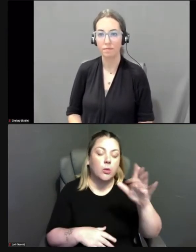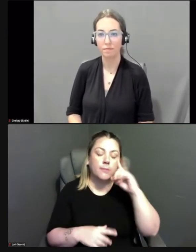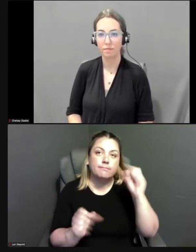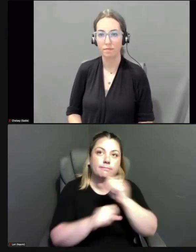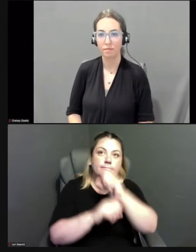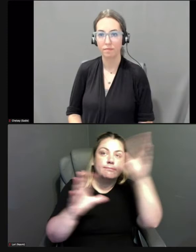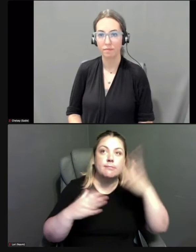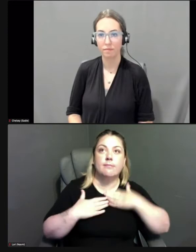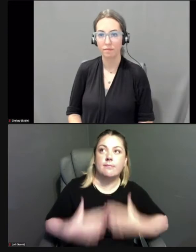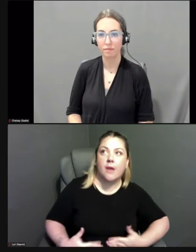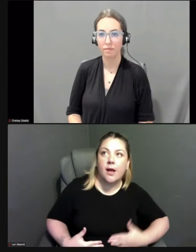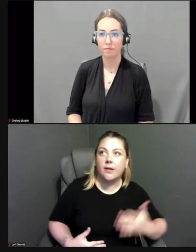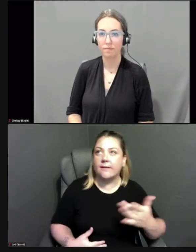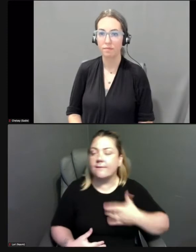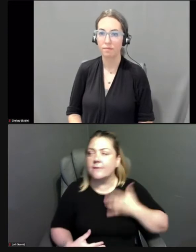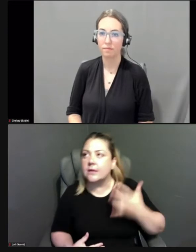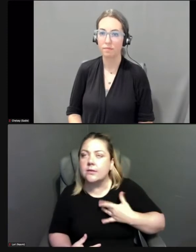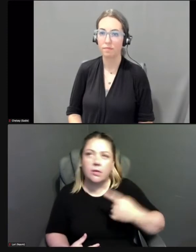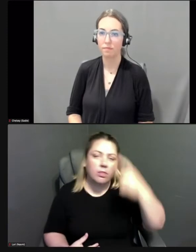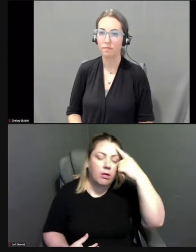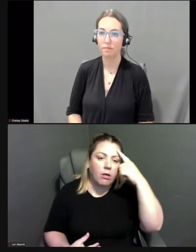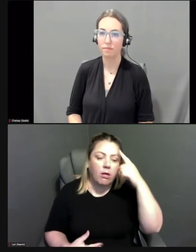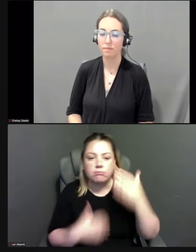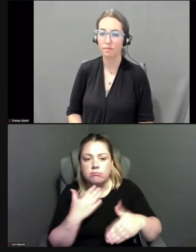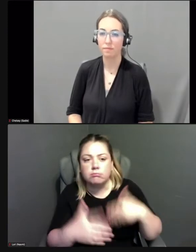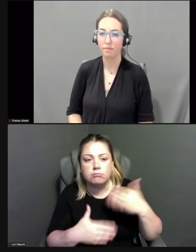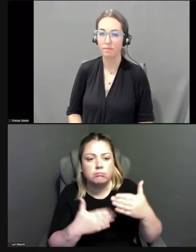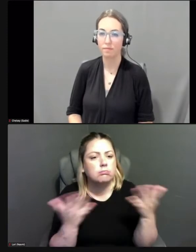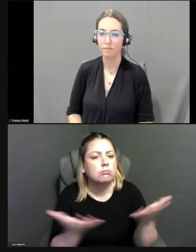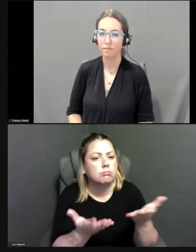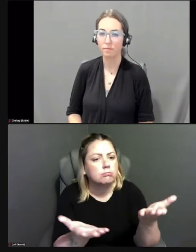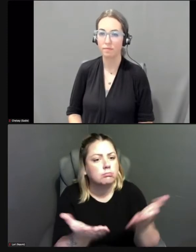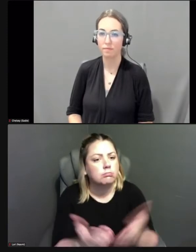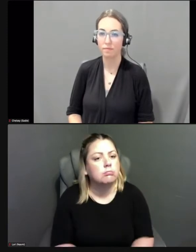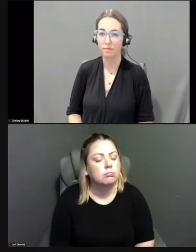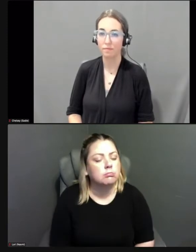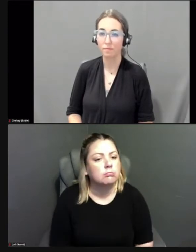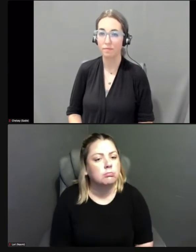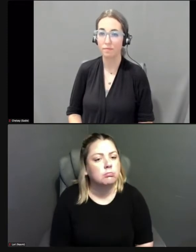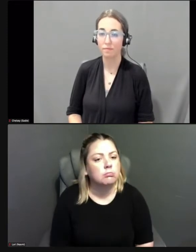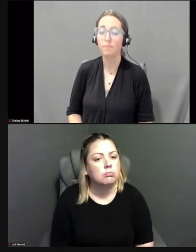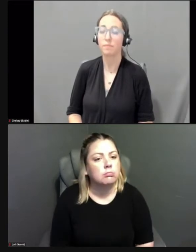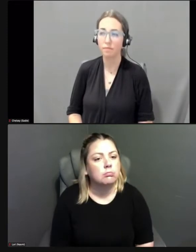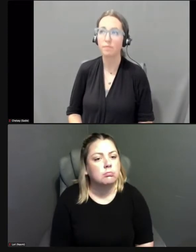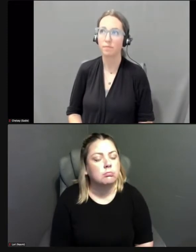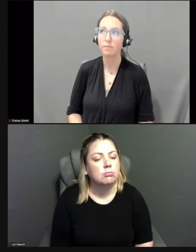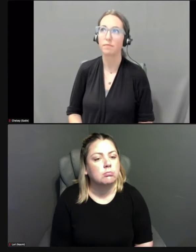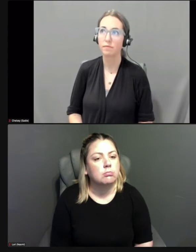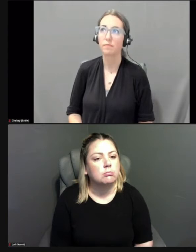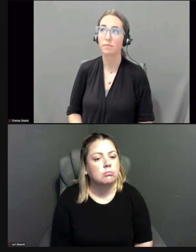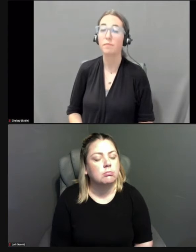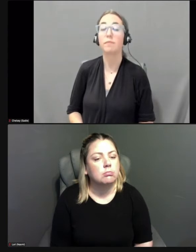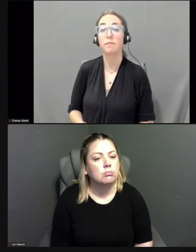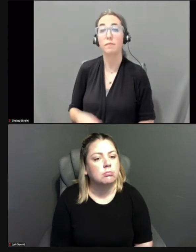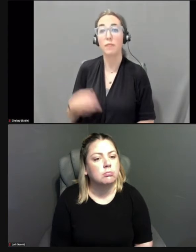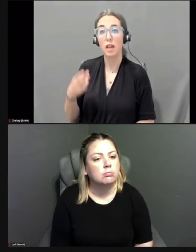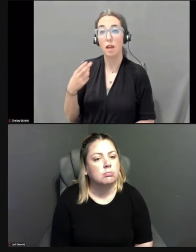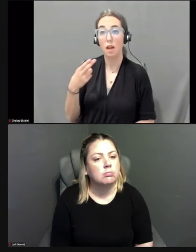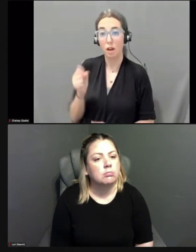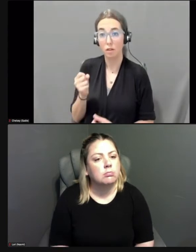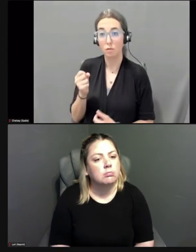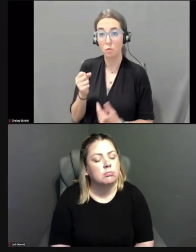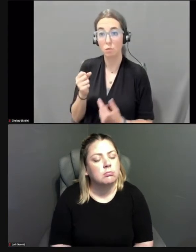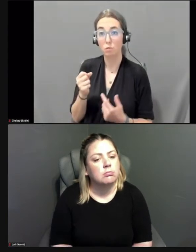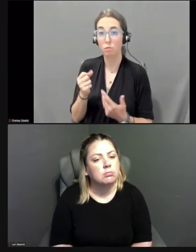food and all of that sort of progress over the years? Throughout the rest of high school, I would say that I was very